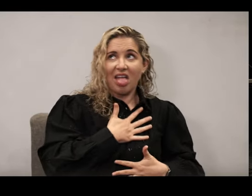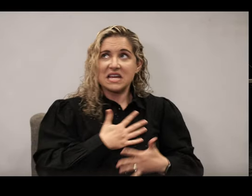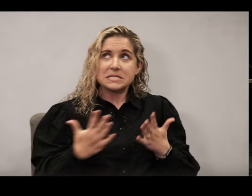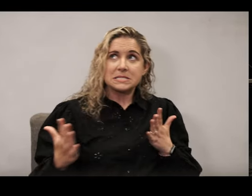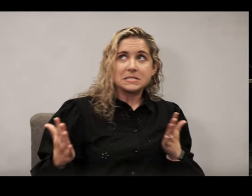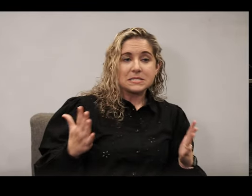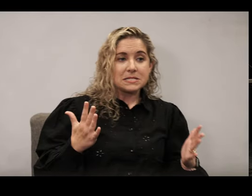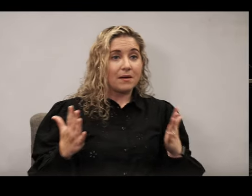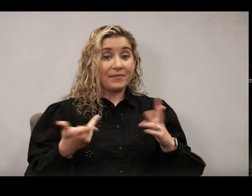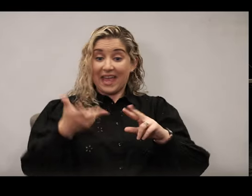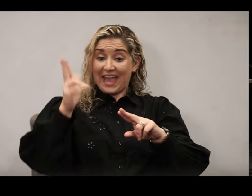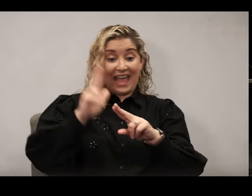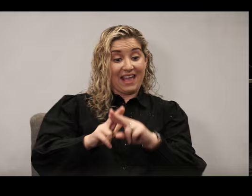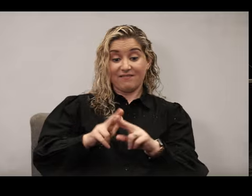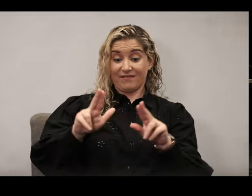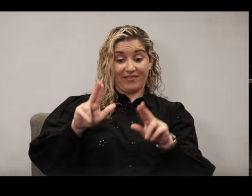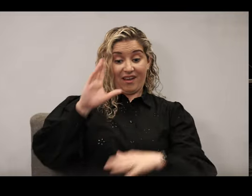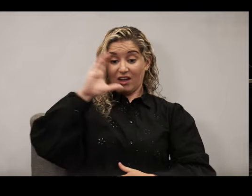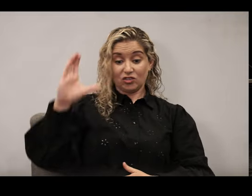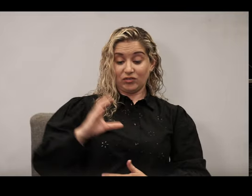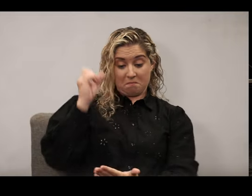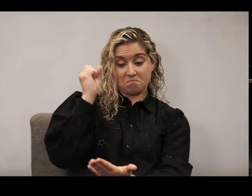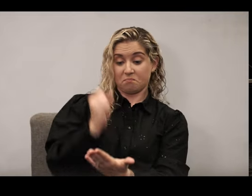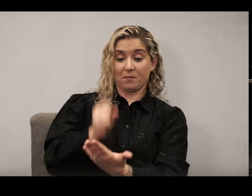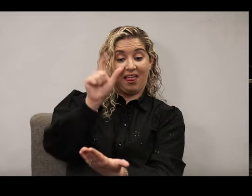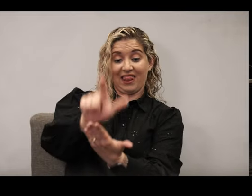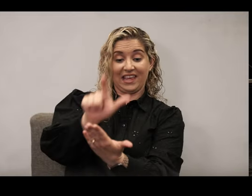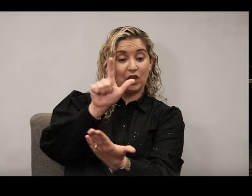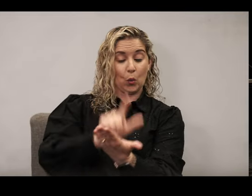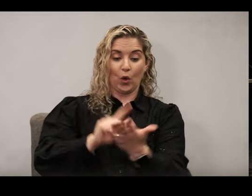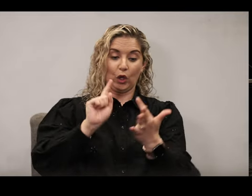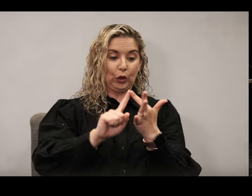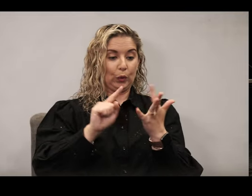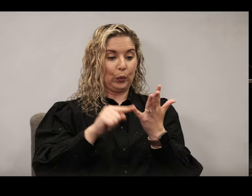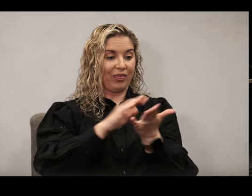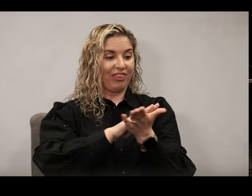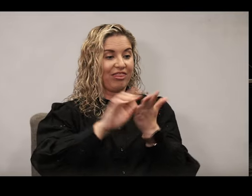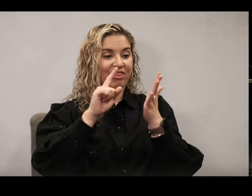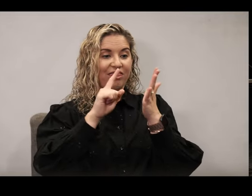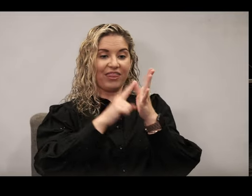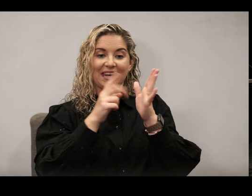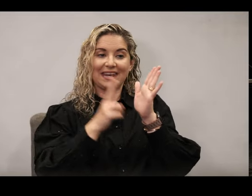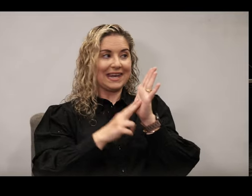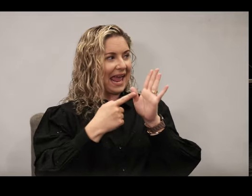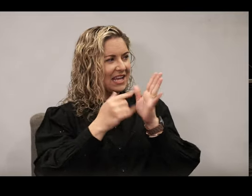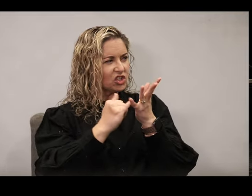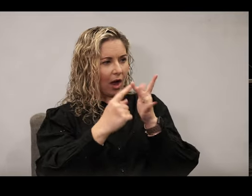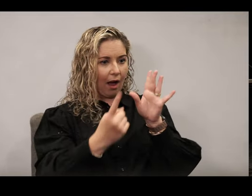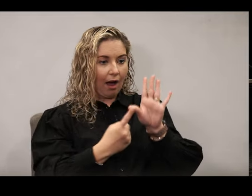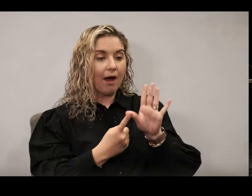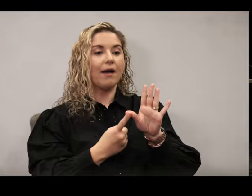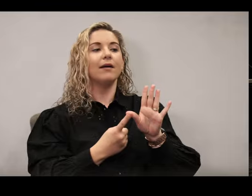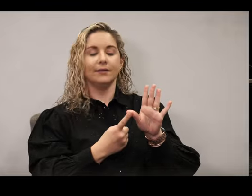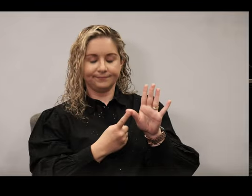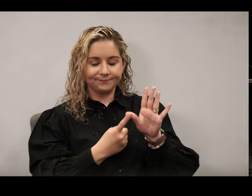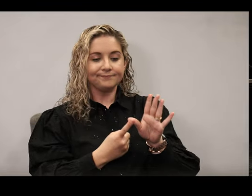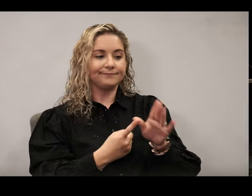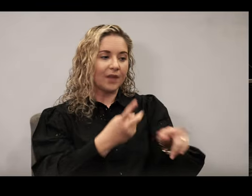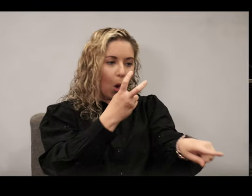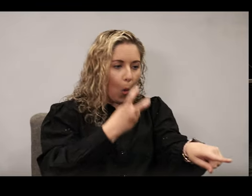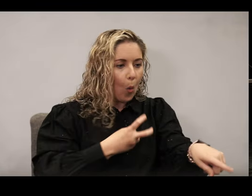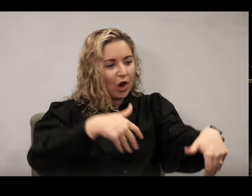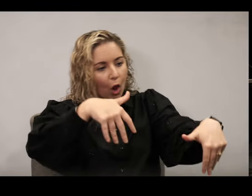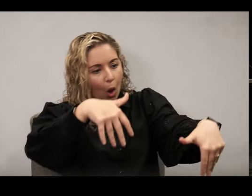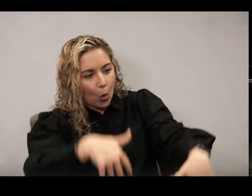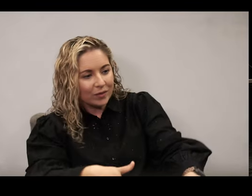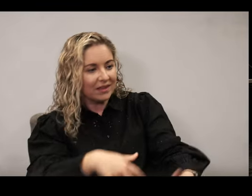society legalises euthanasia, you create a subtle shift that opens the floodgates of death for our ill, for our elderly, for our lonely, and the